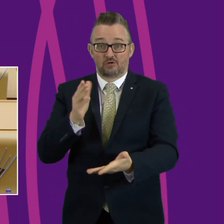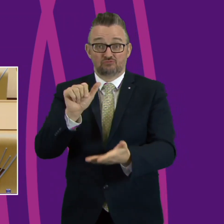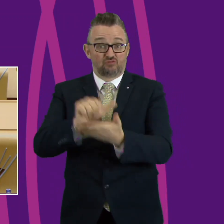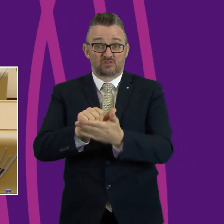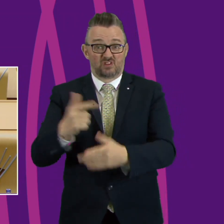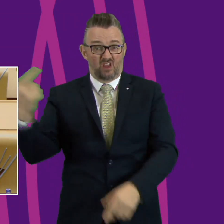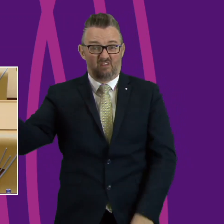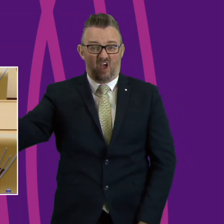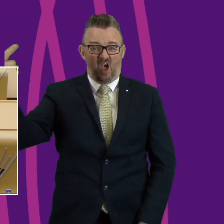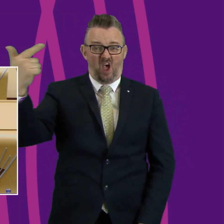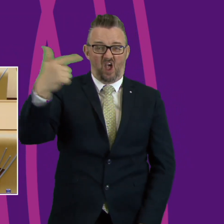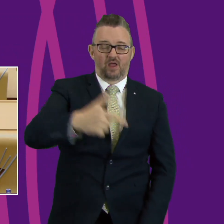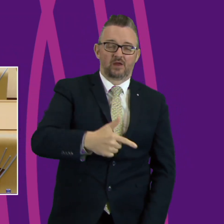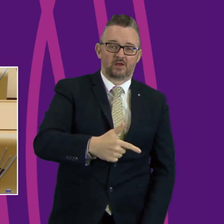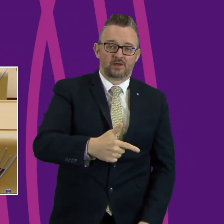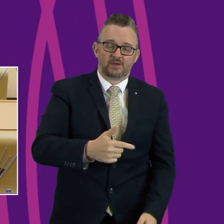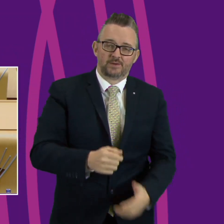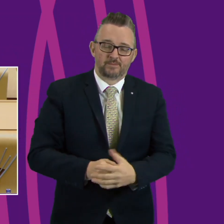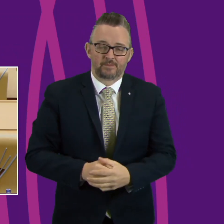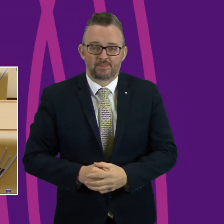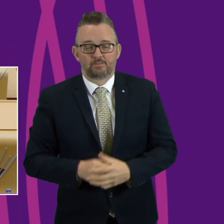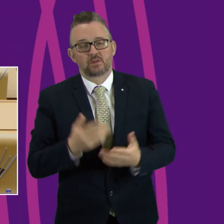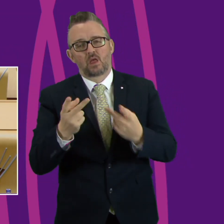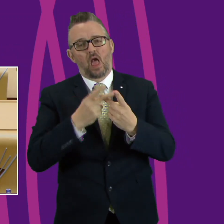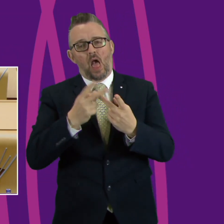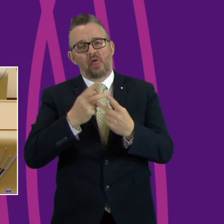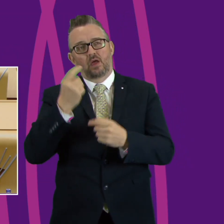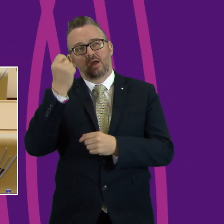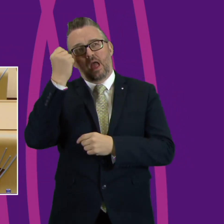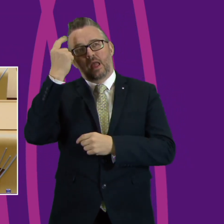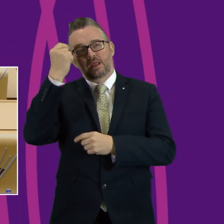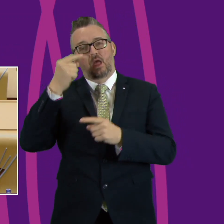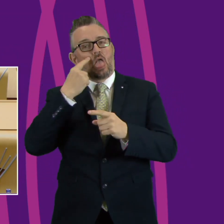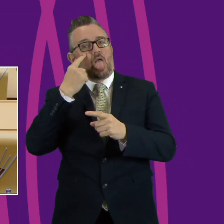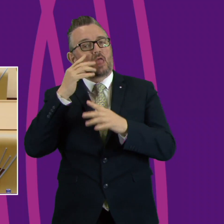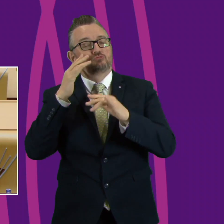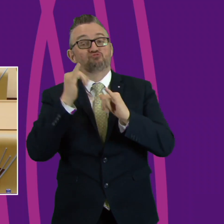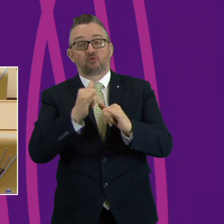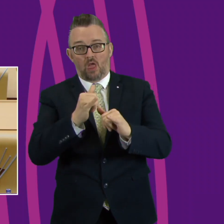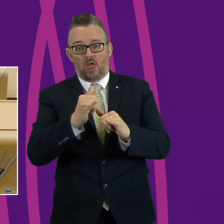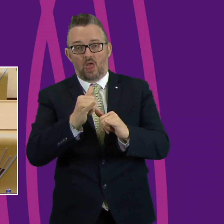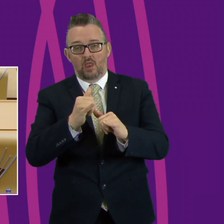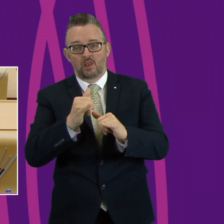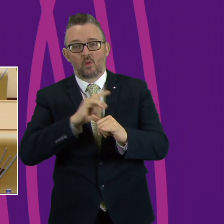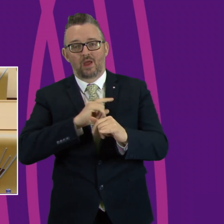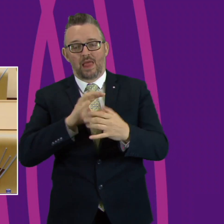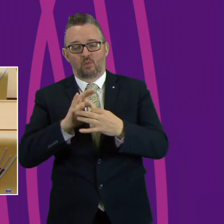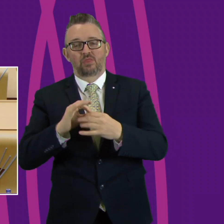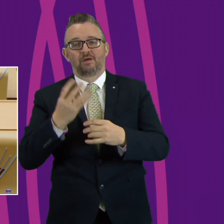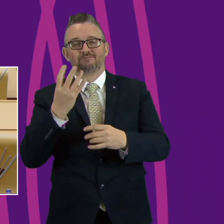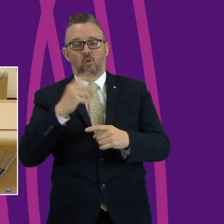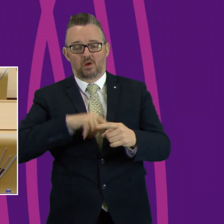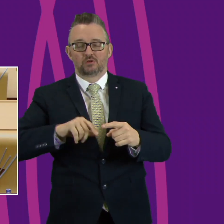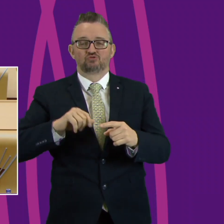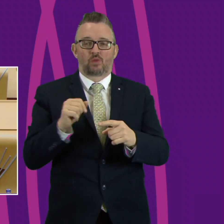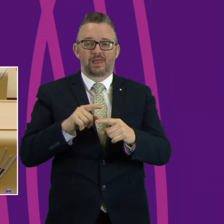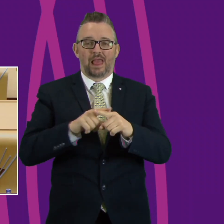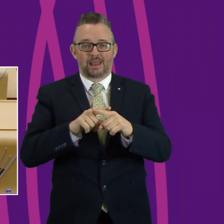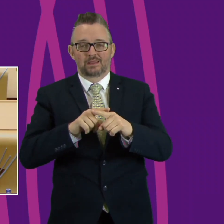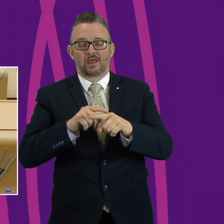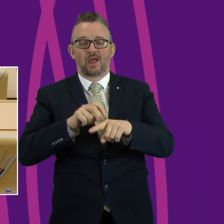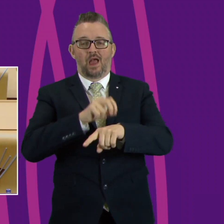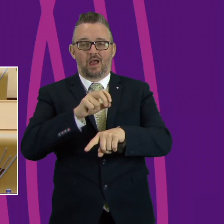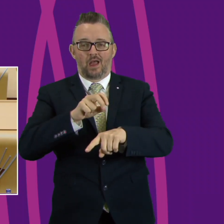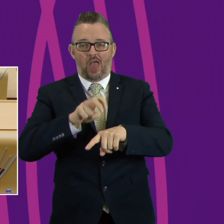to travel. The other initiative that is currently being trialled, again as part of the 4-nation exercise, is home testing